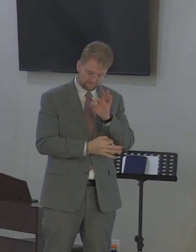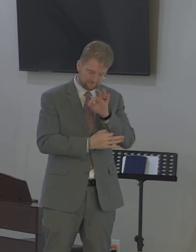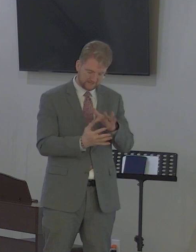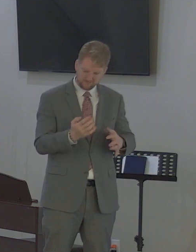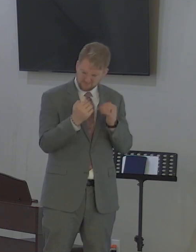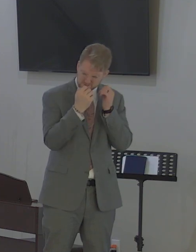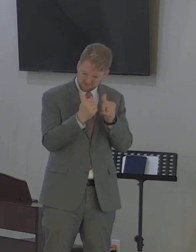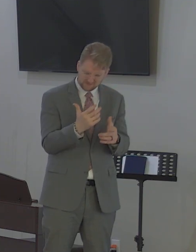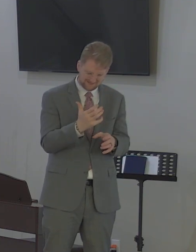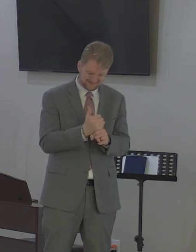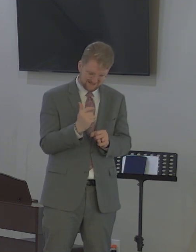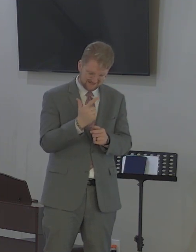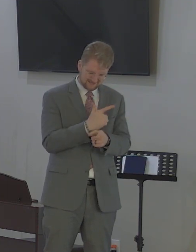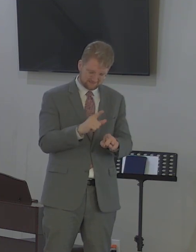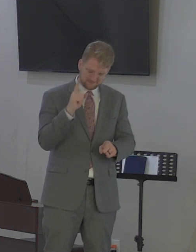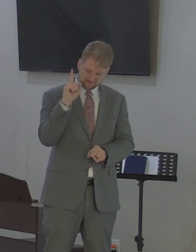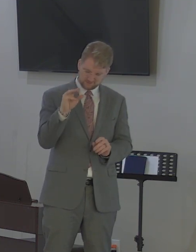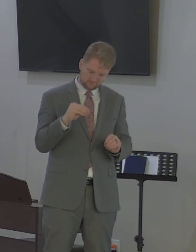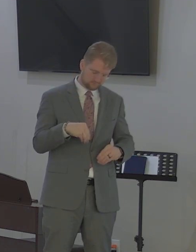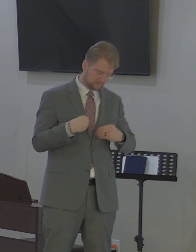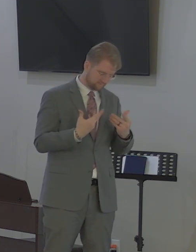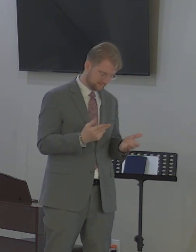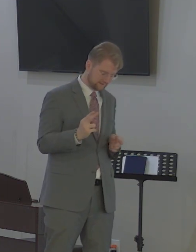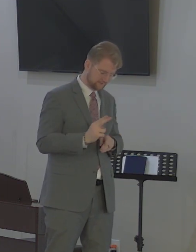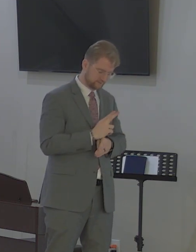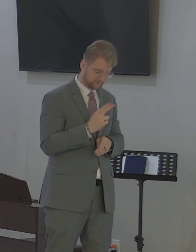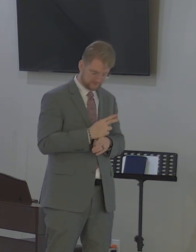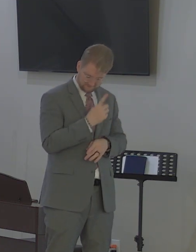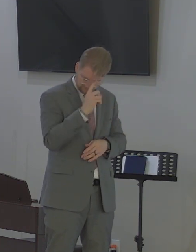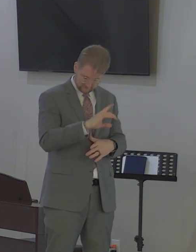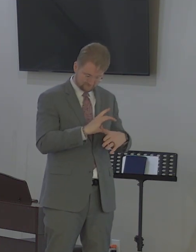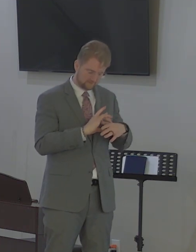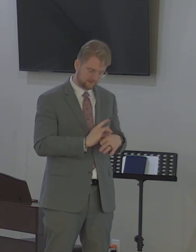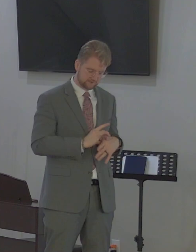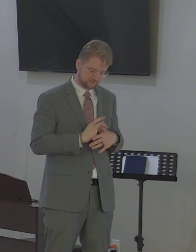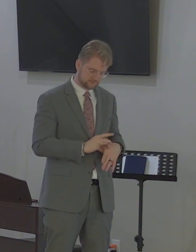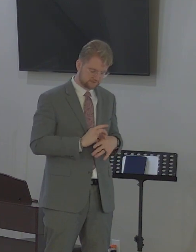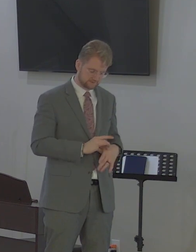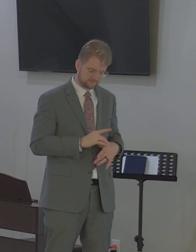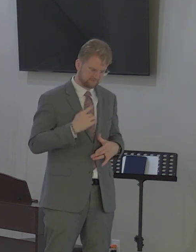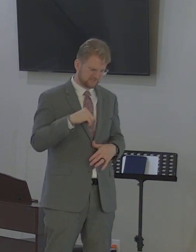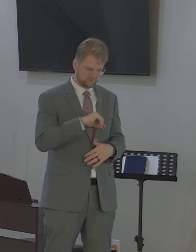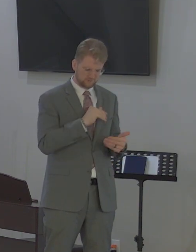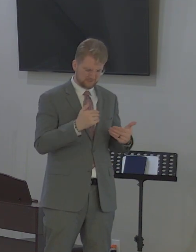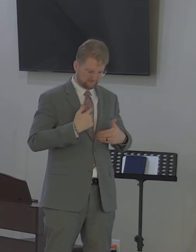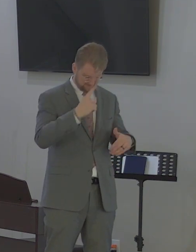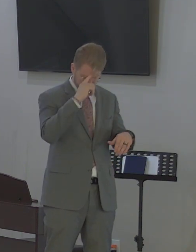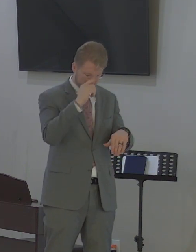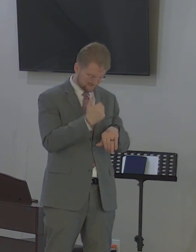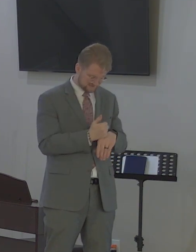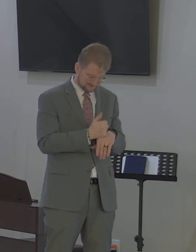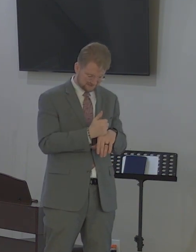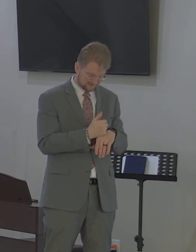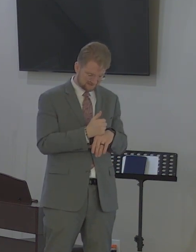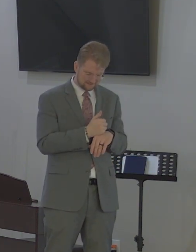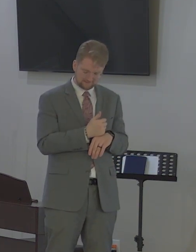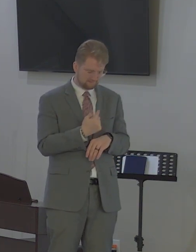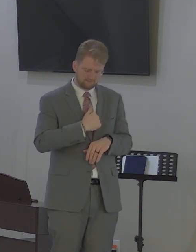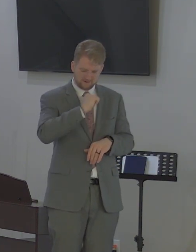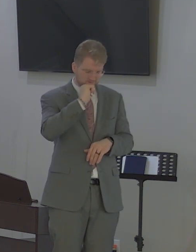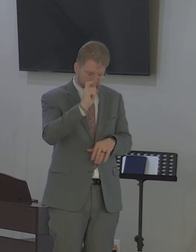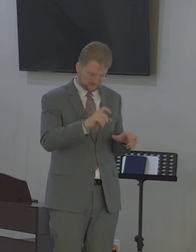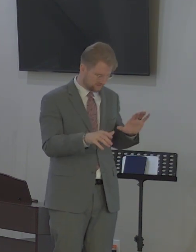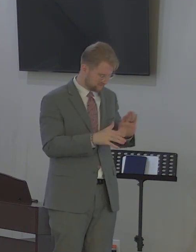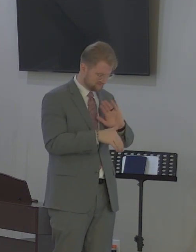you provided for us and use it for the occasion of the flesh. And we get this mindset that I ain't got to do all